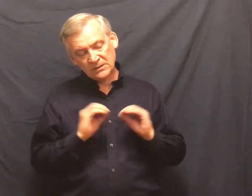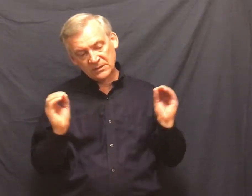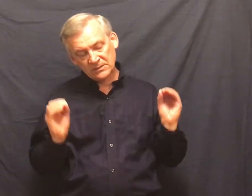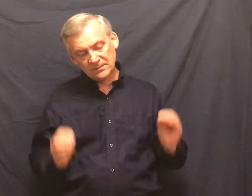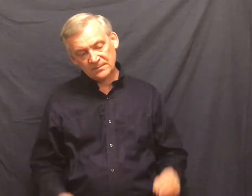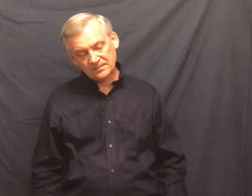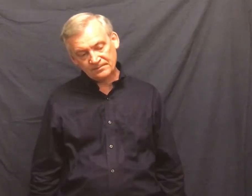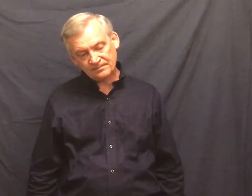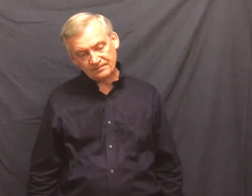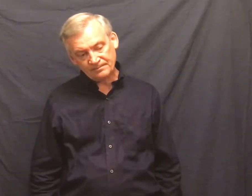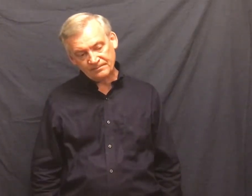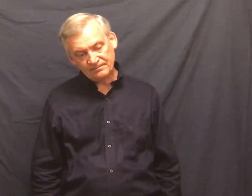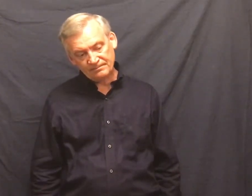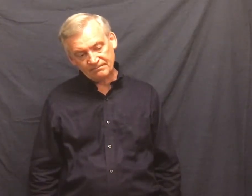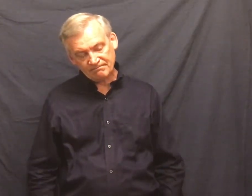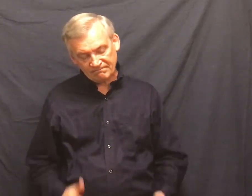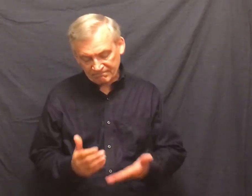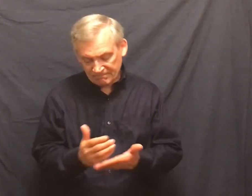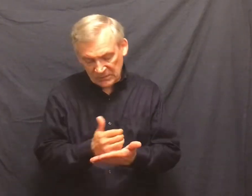They make a little steak and then they blow it in.